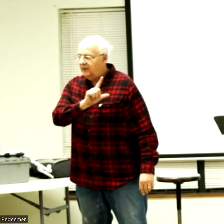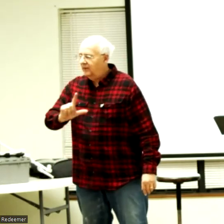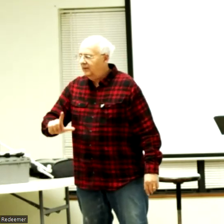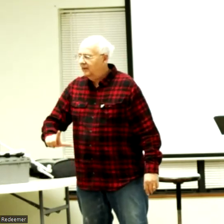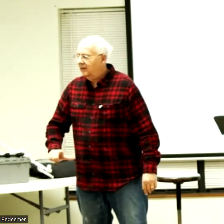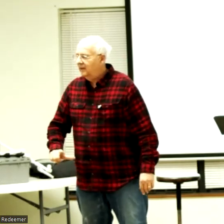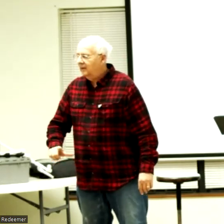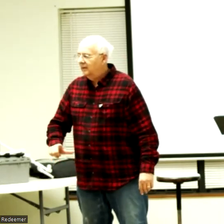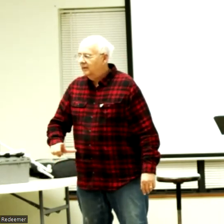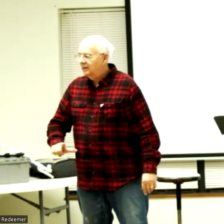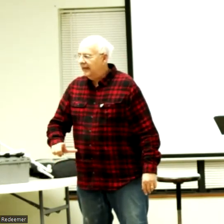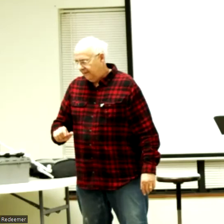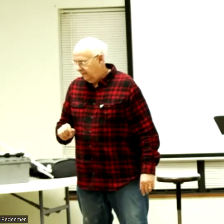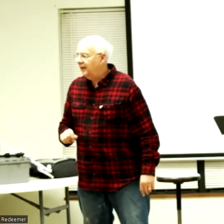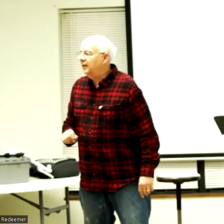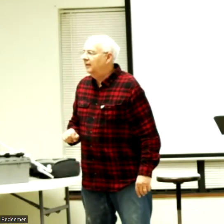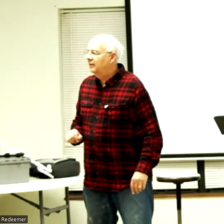do, yeah, there you go.